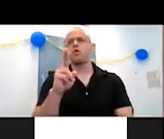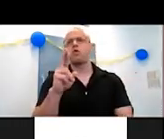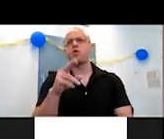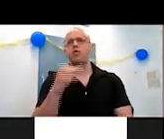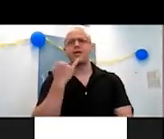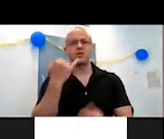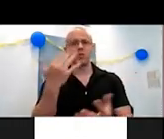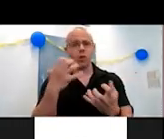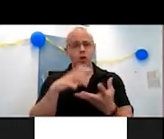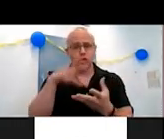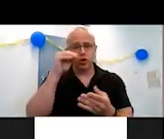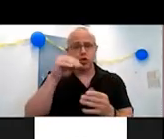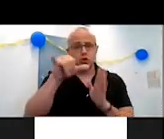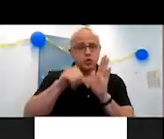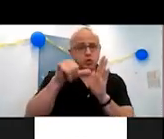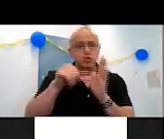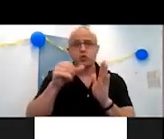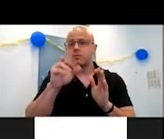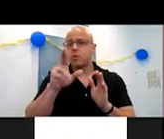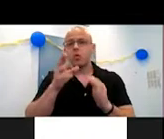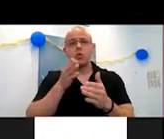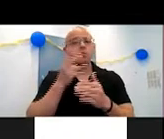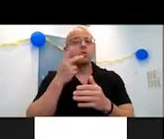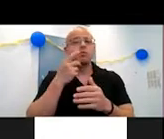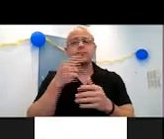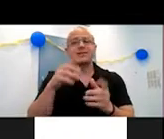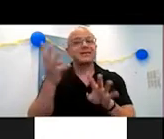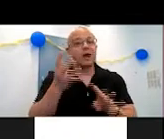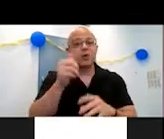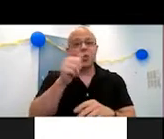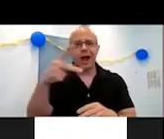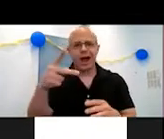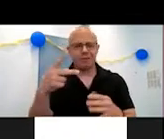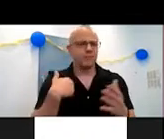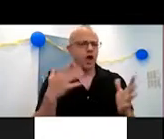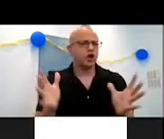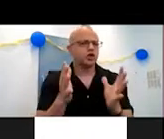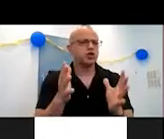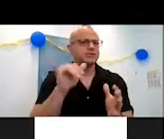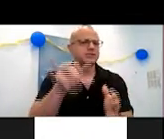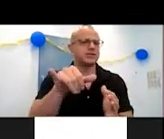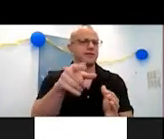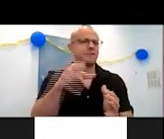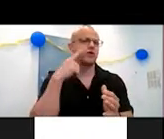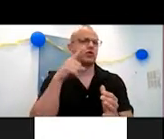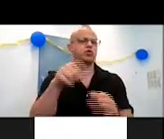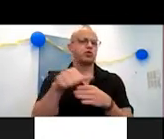you. But try to, practice with each other, go on YouTube,